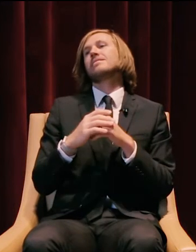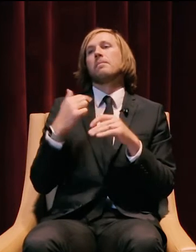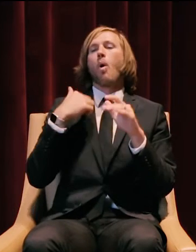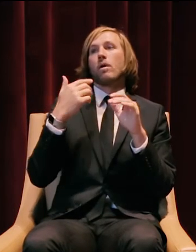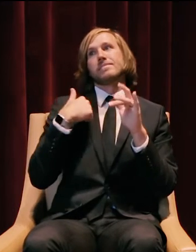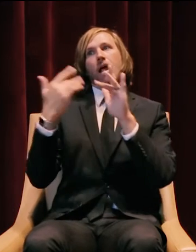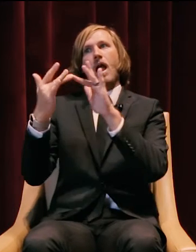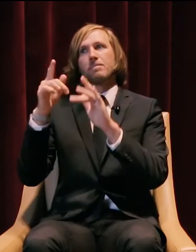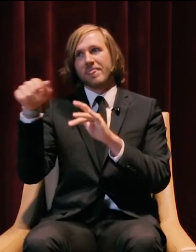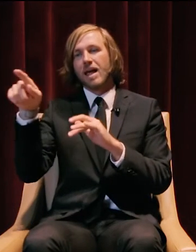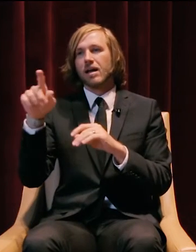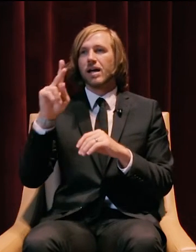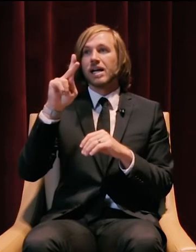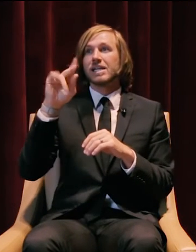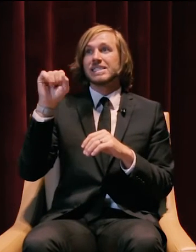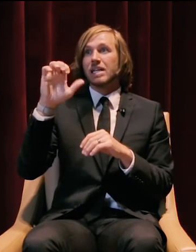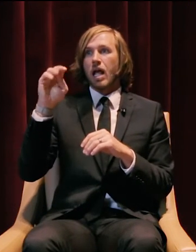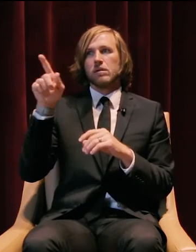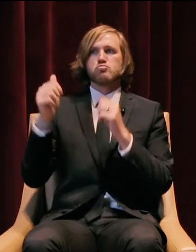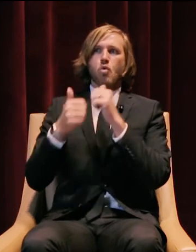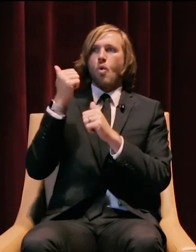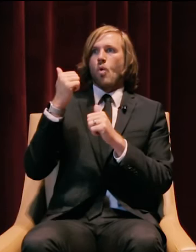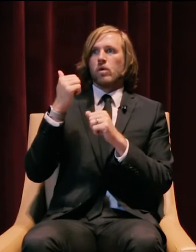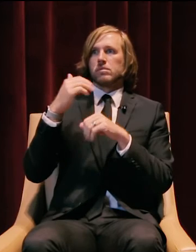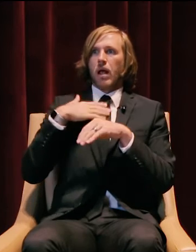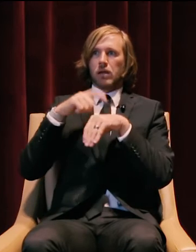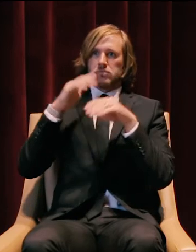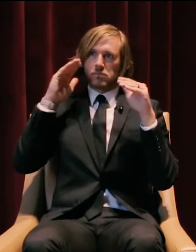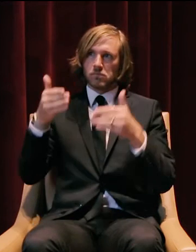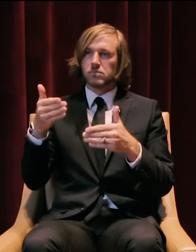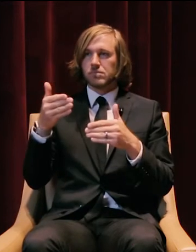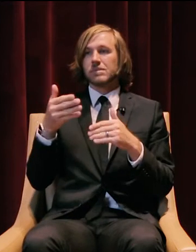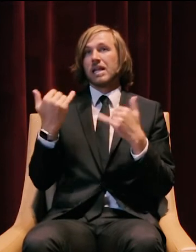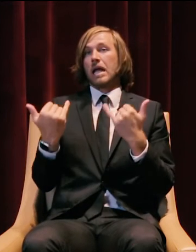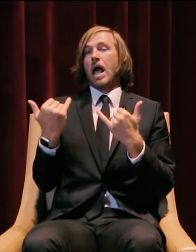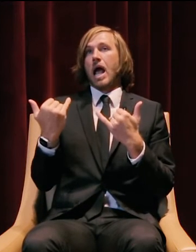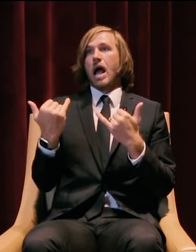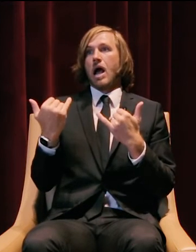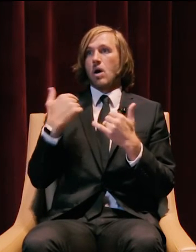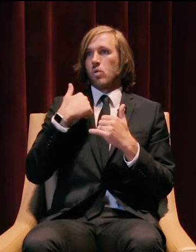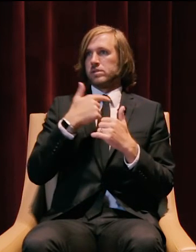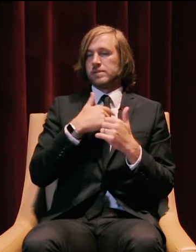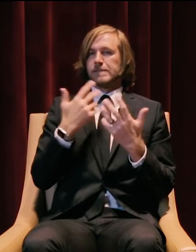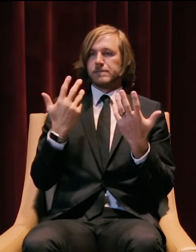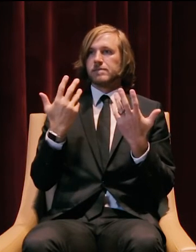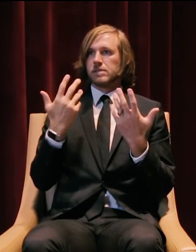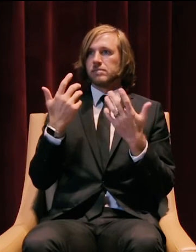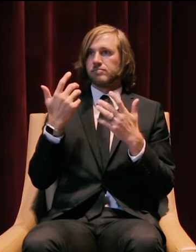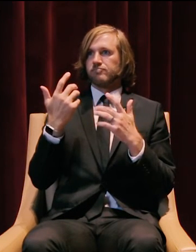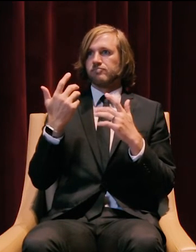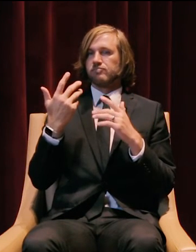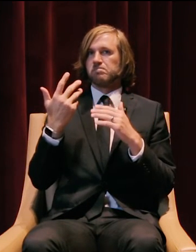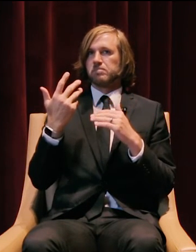contacting them. KissCam takes most of my day. And then right now we are just on a big